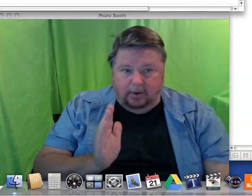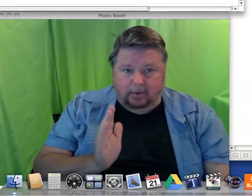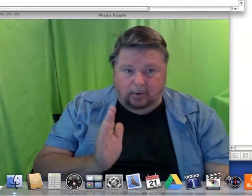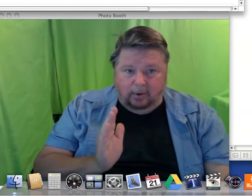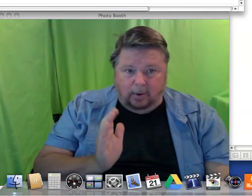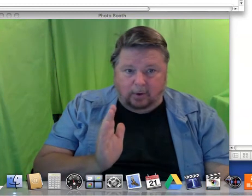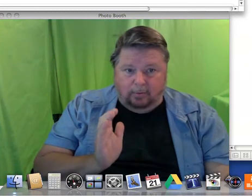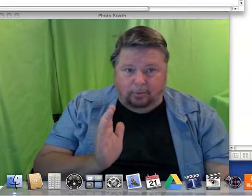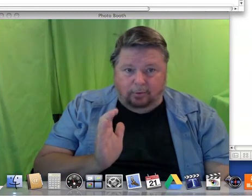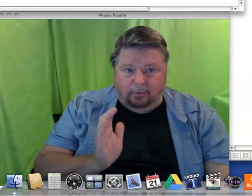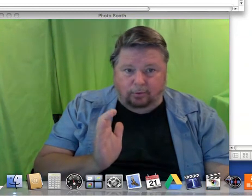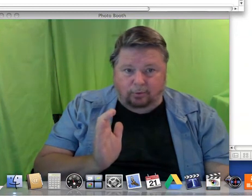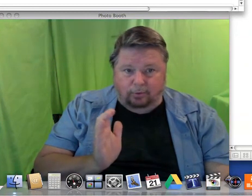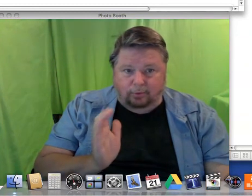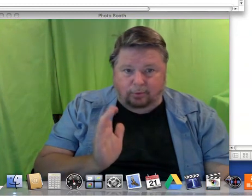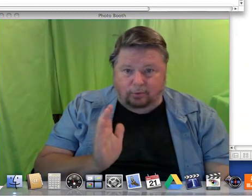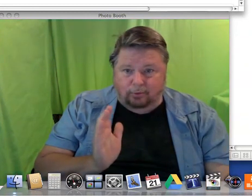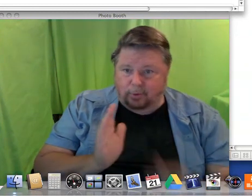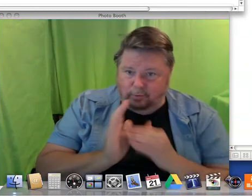Okay.